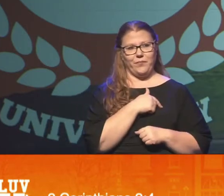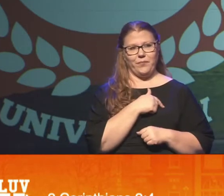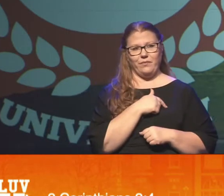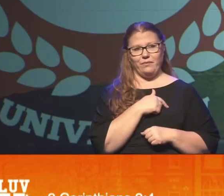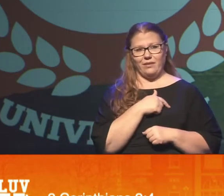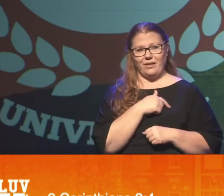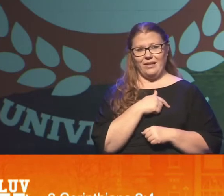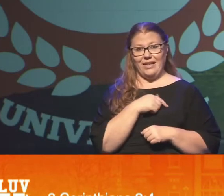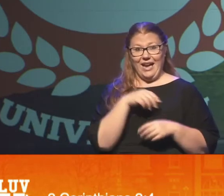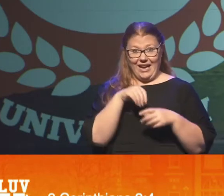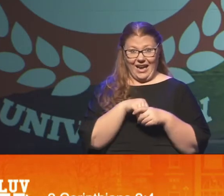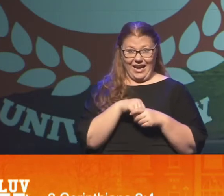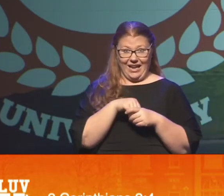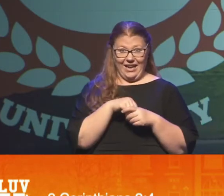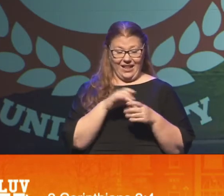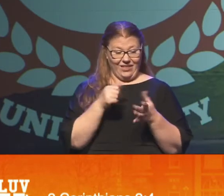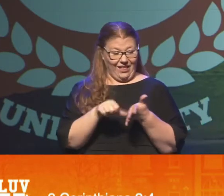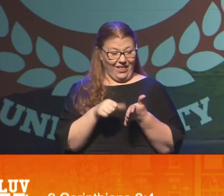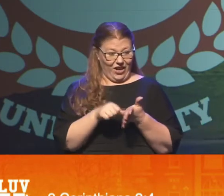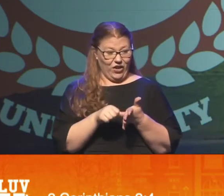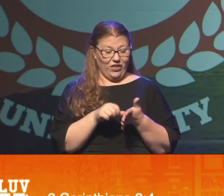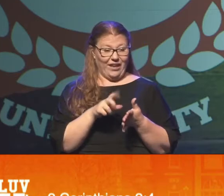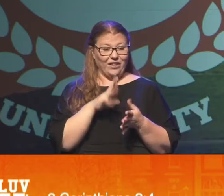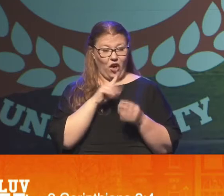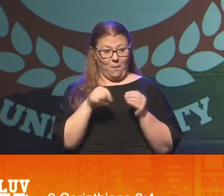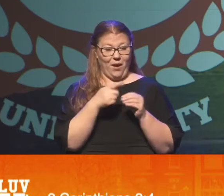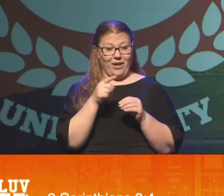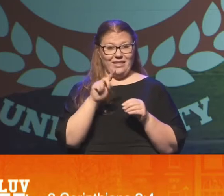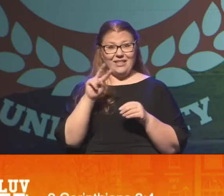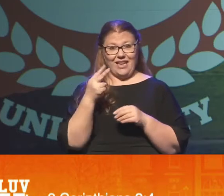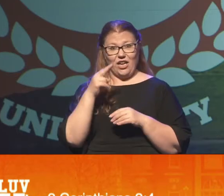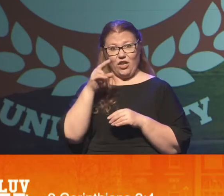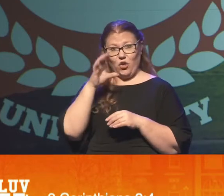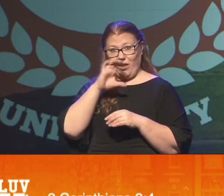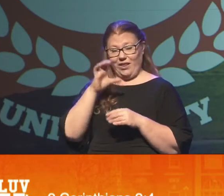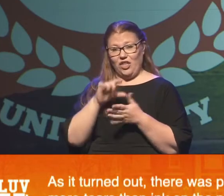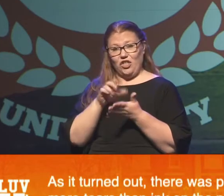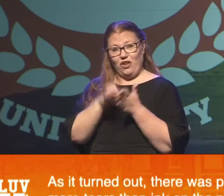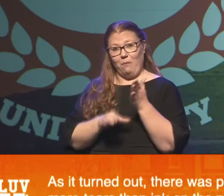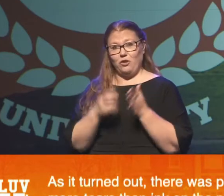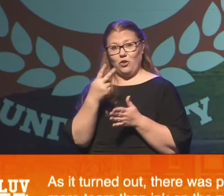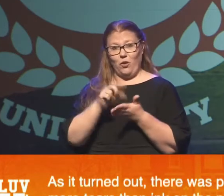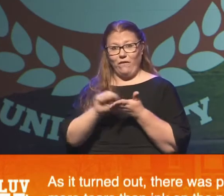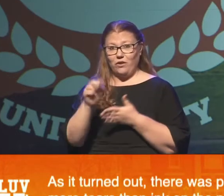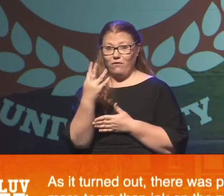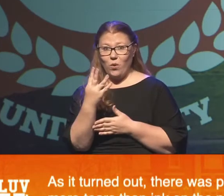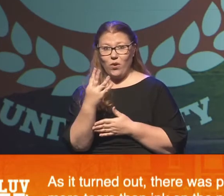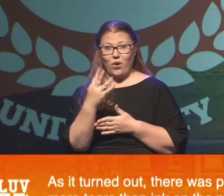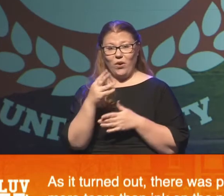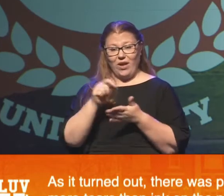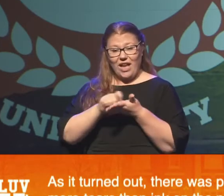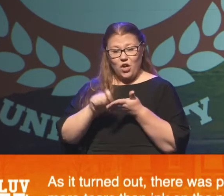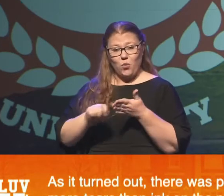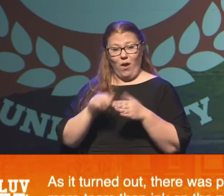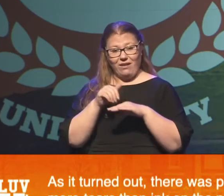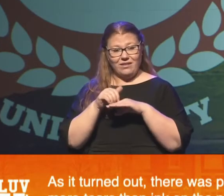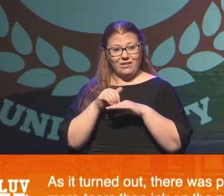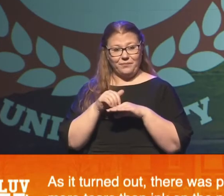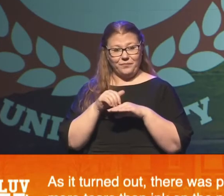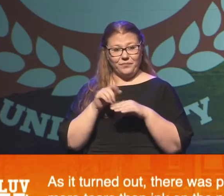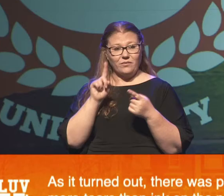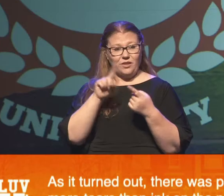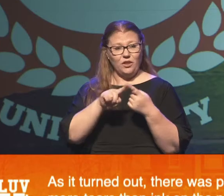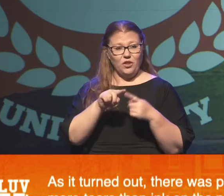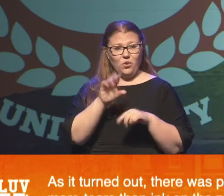He mentions it in 2 Corinthians 2:4, where he writes to them, as it turned out, There was pain enough just in writing